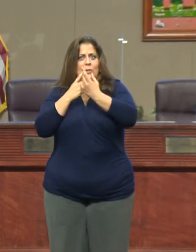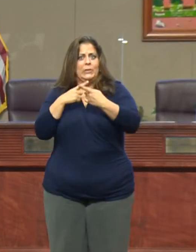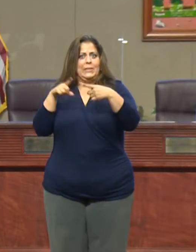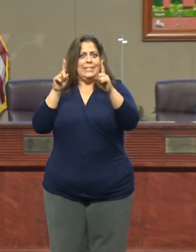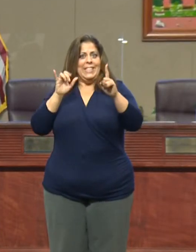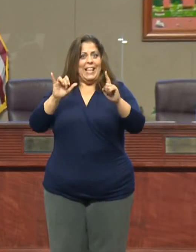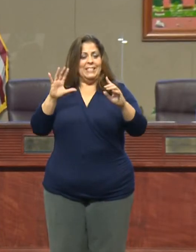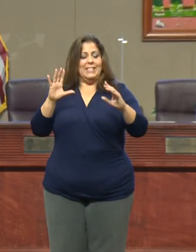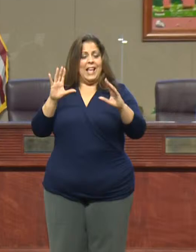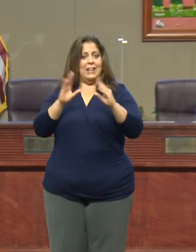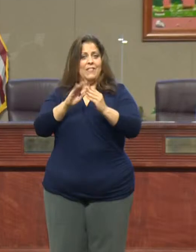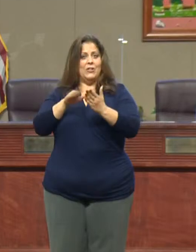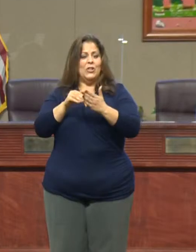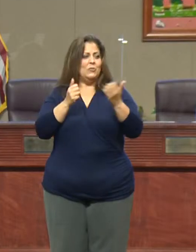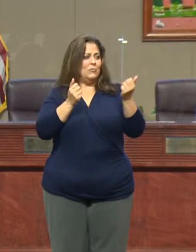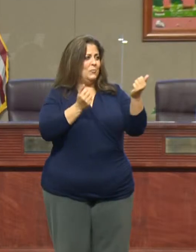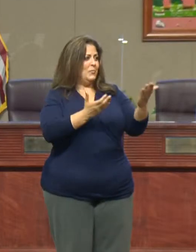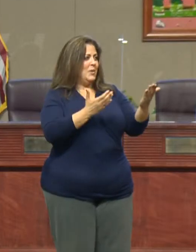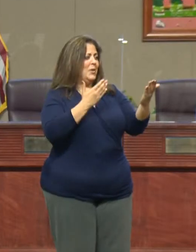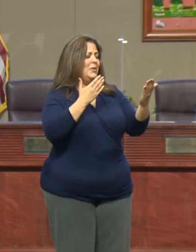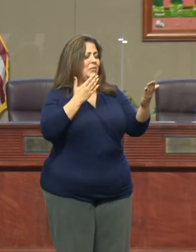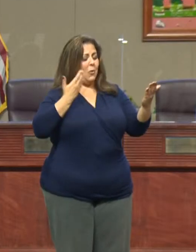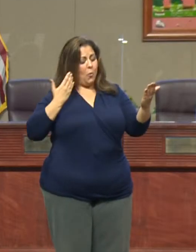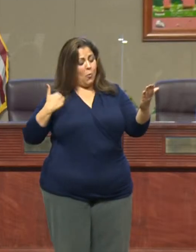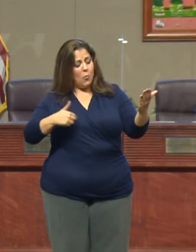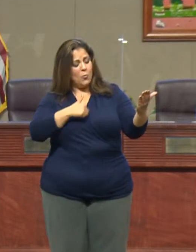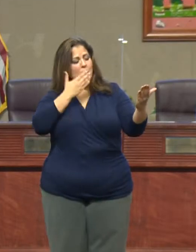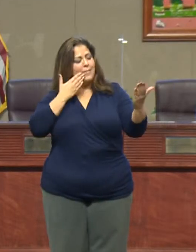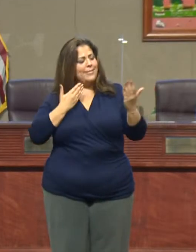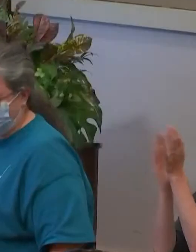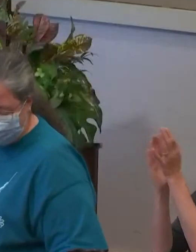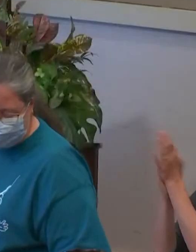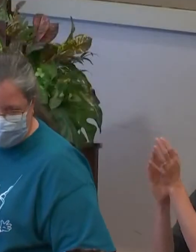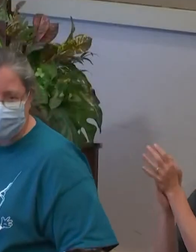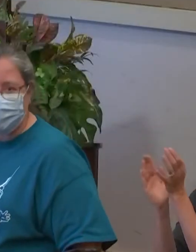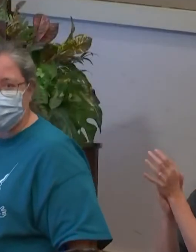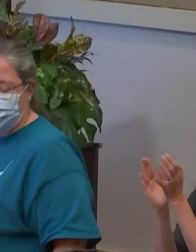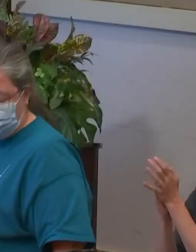convention center. So thank you from here. Thank you.